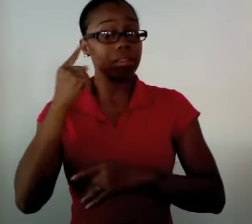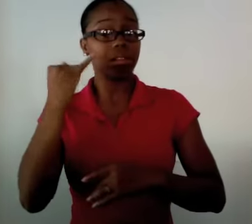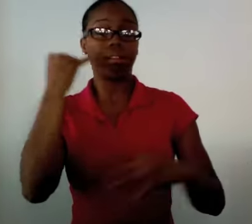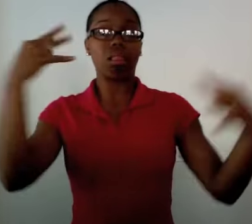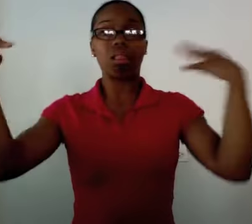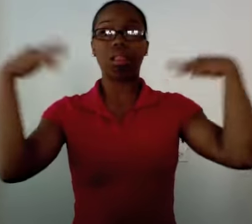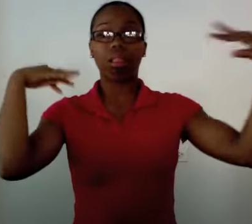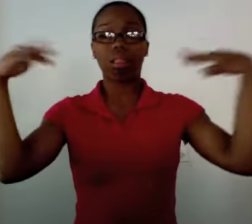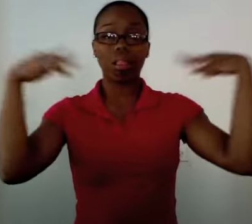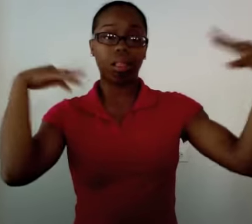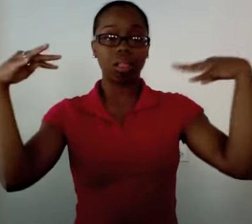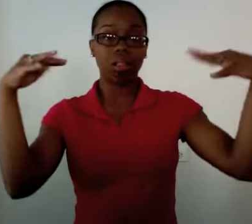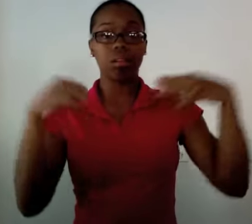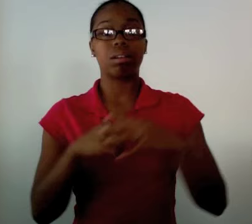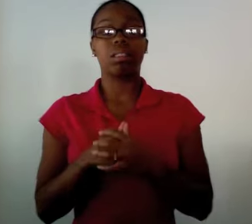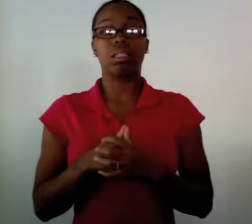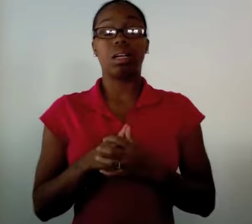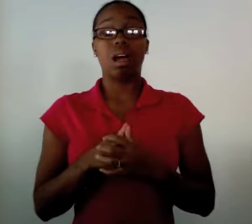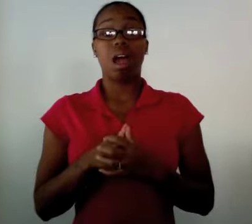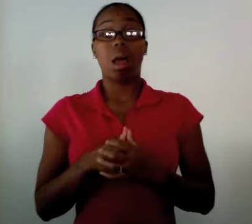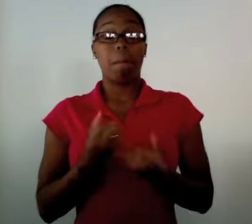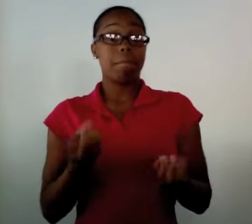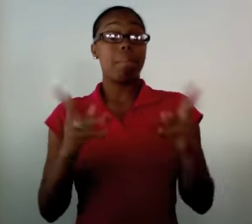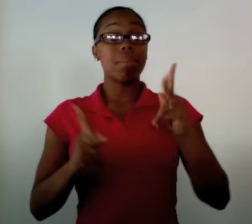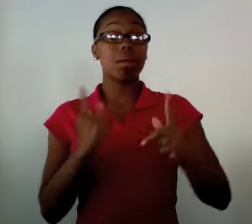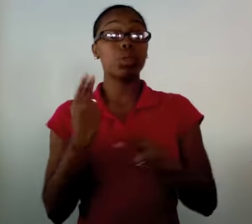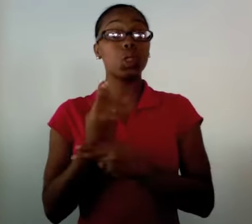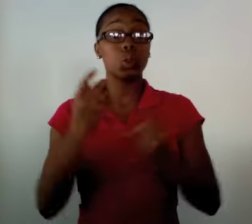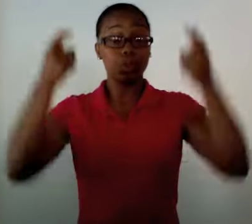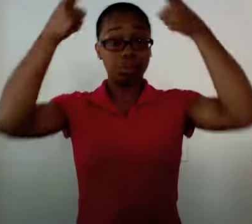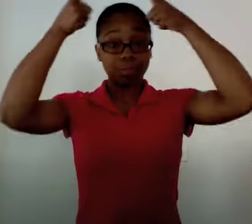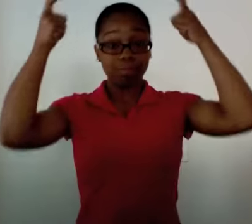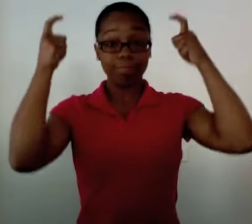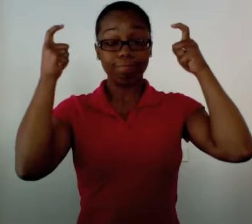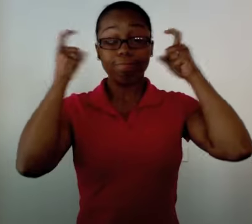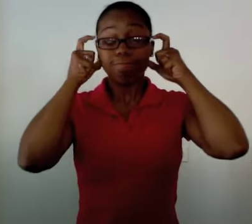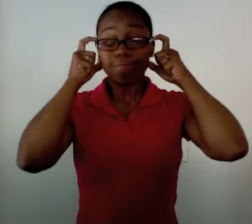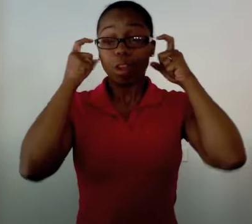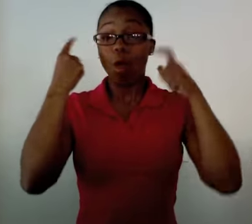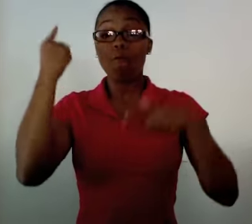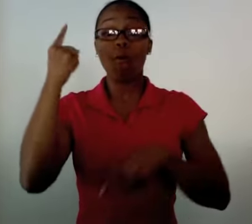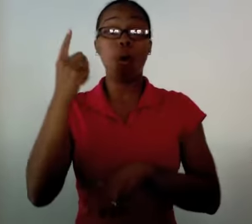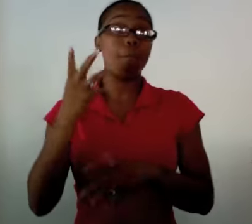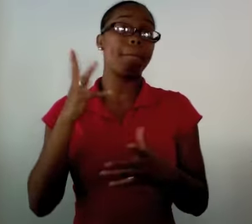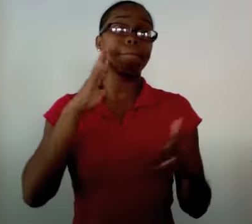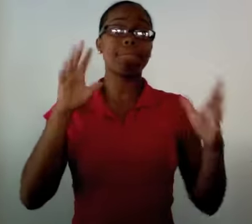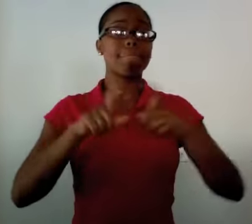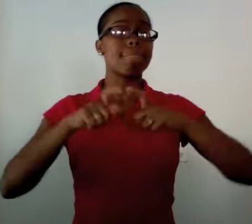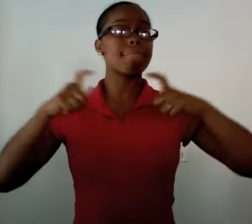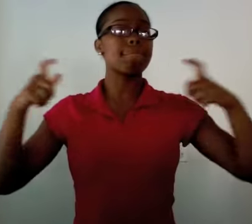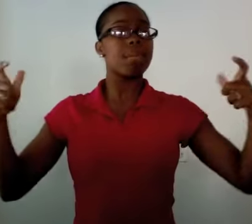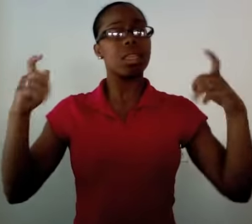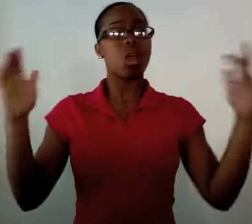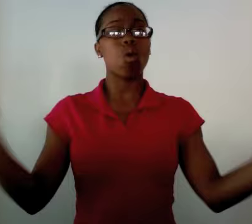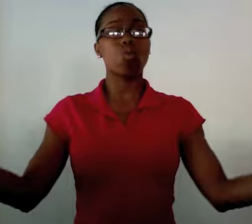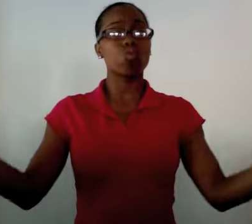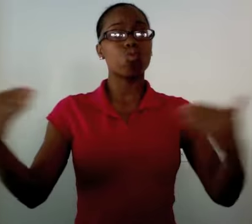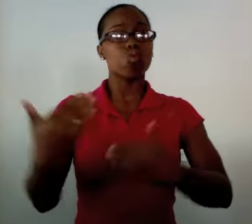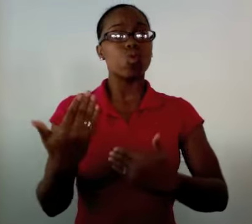people take refuge in headphones, but they turn big public spaces like this, shared soundscapes, into